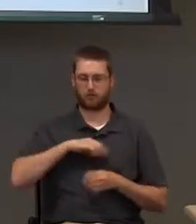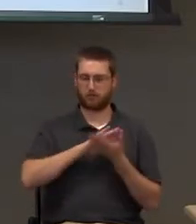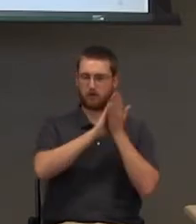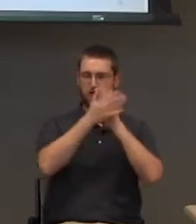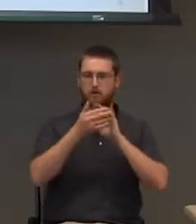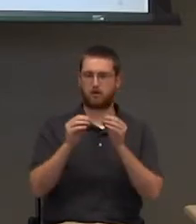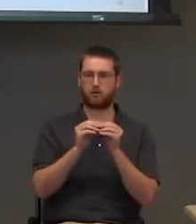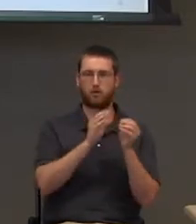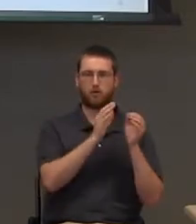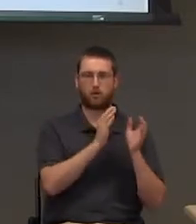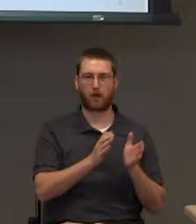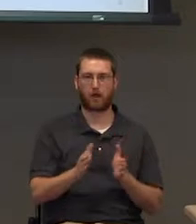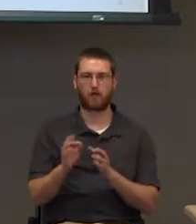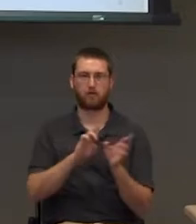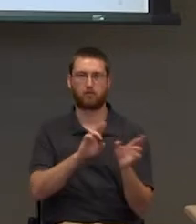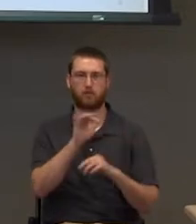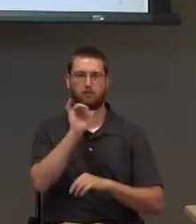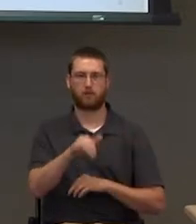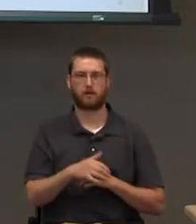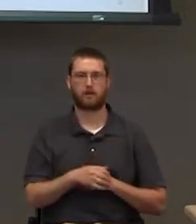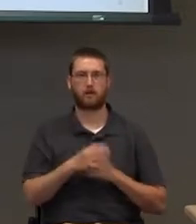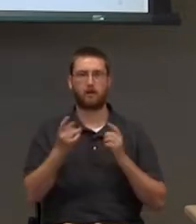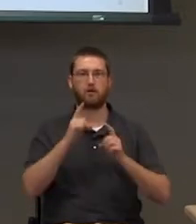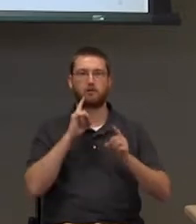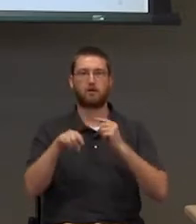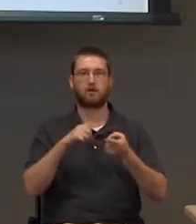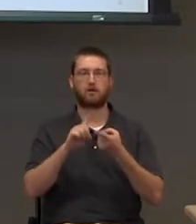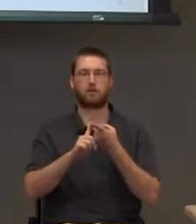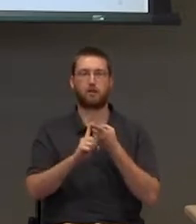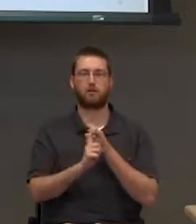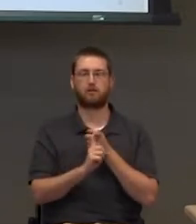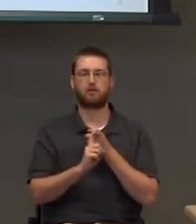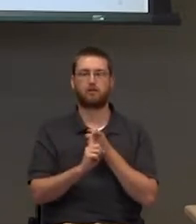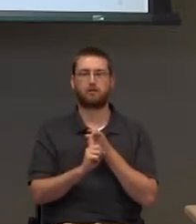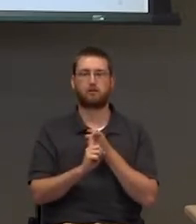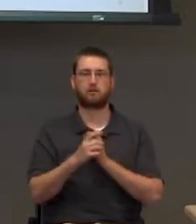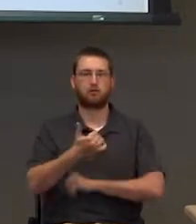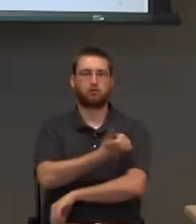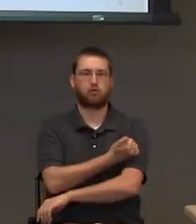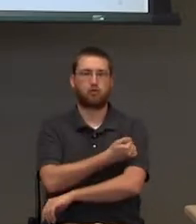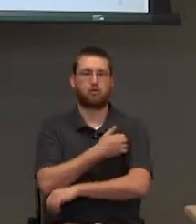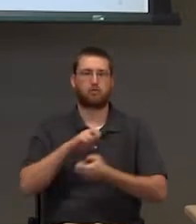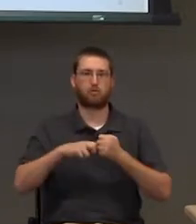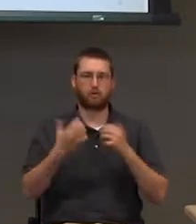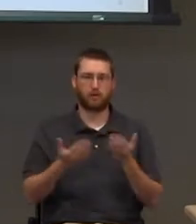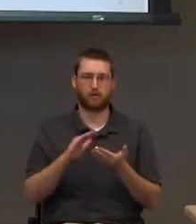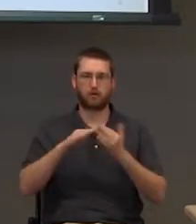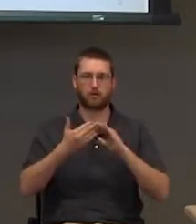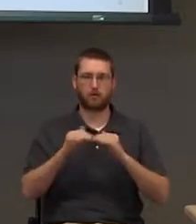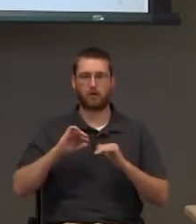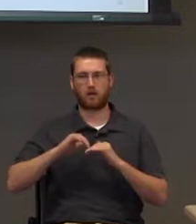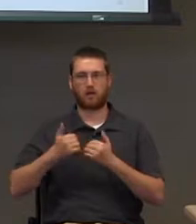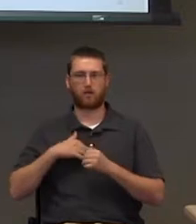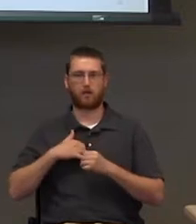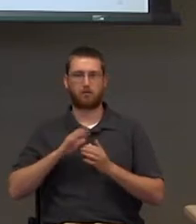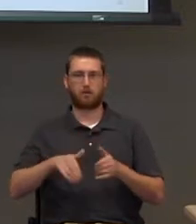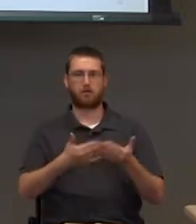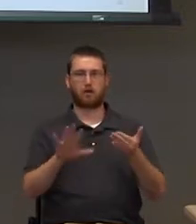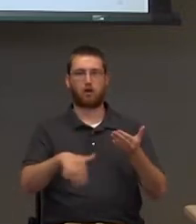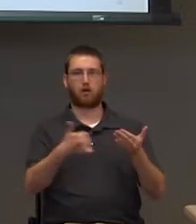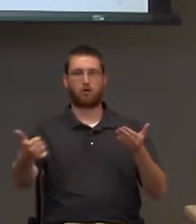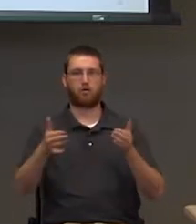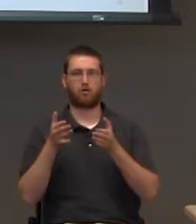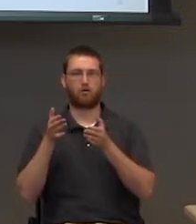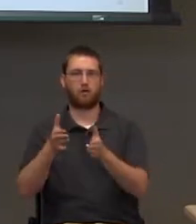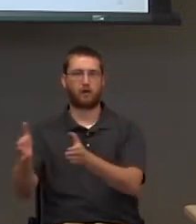that? There's been a lot of talk, for example, around the issue around trying to deal with the drug issue in the community. And how do we provide alternatives for folks